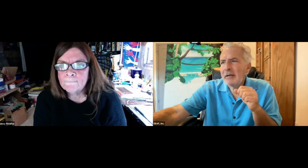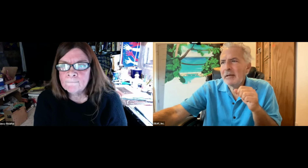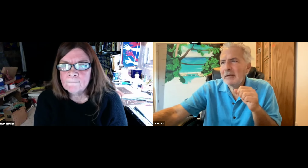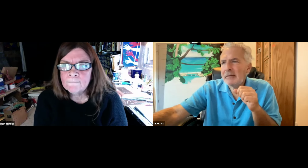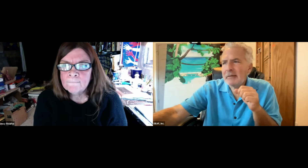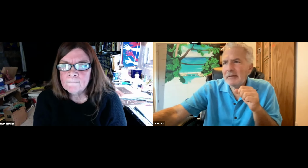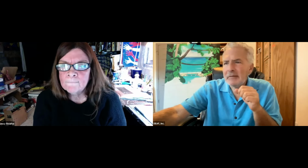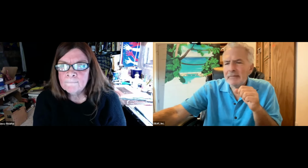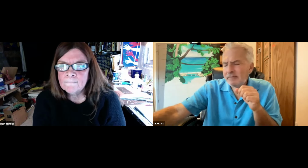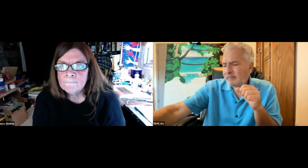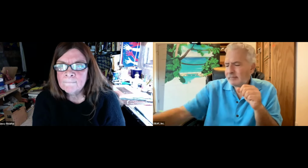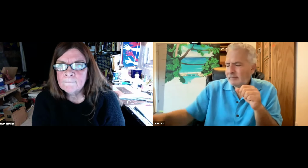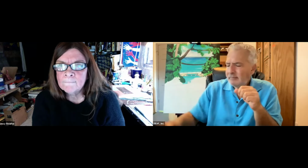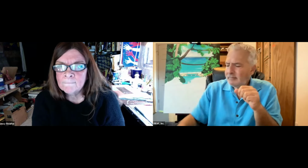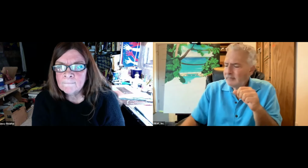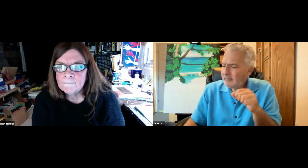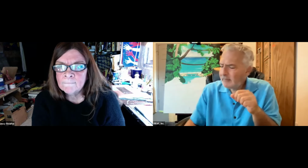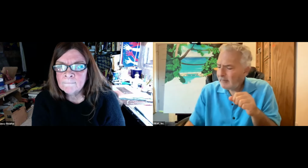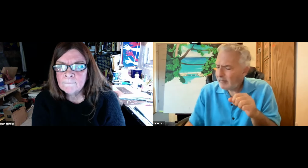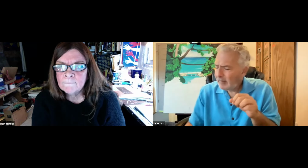so atrocious.